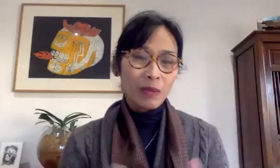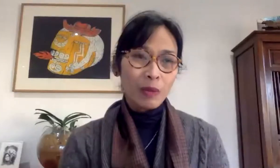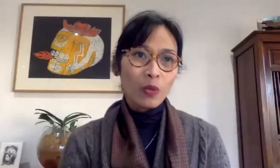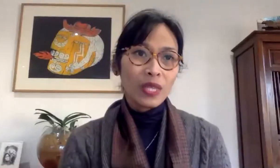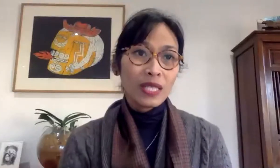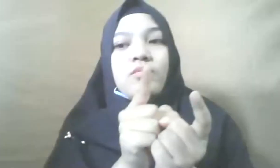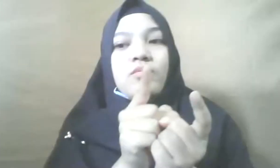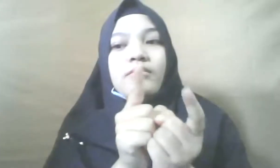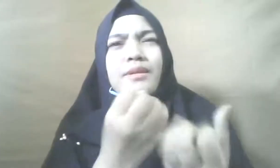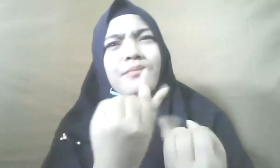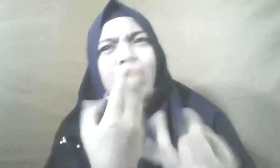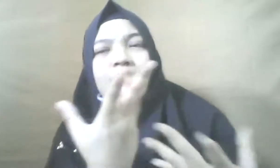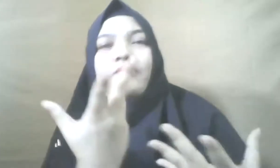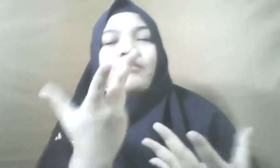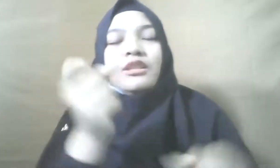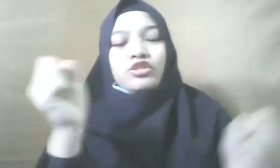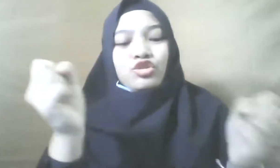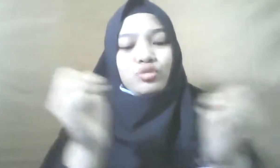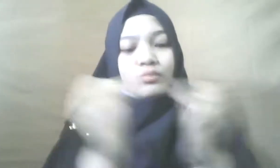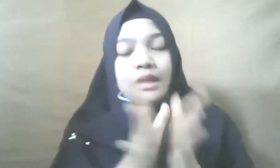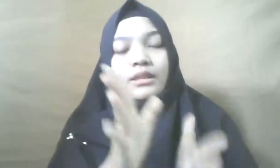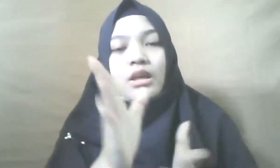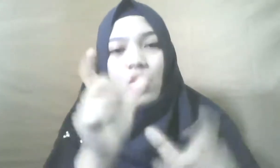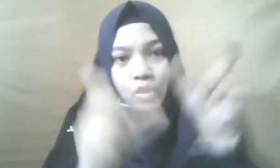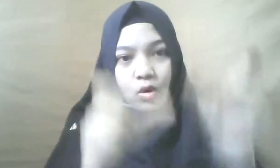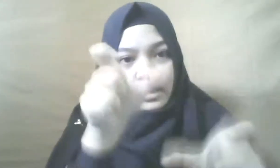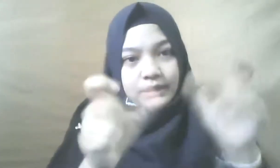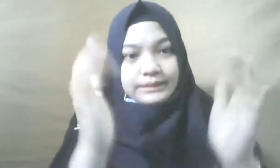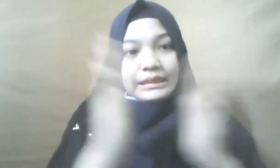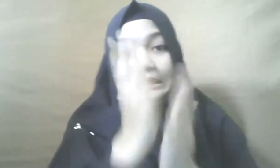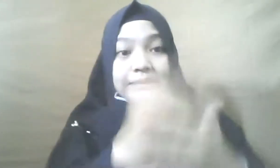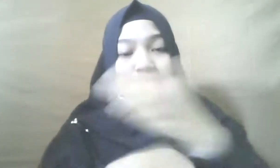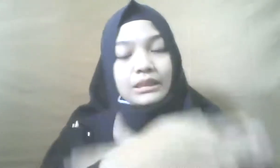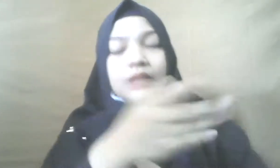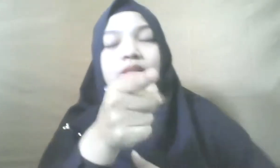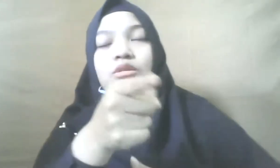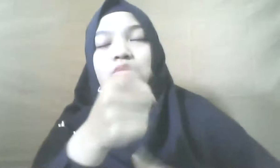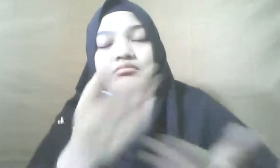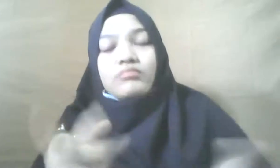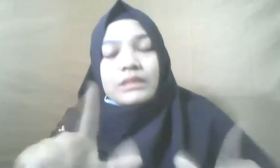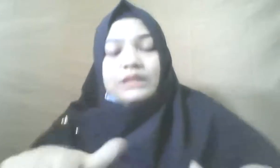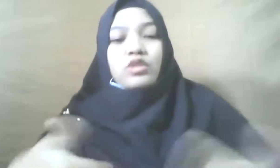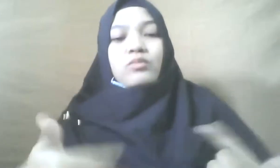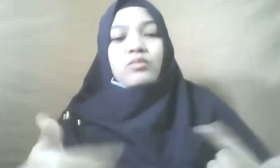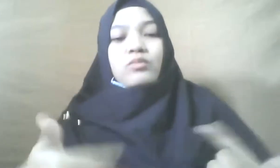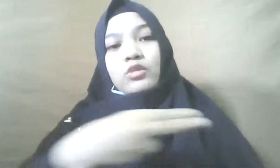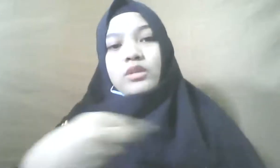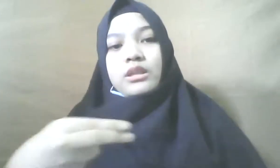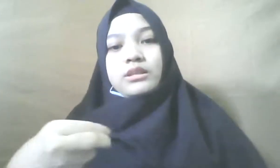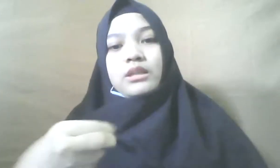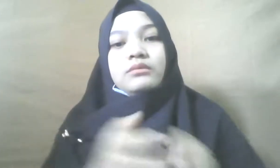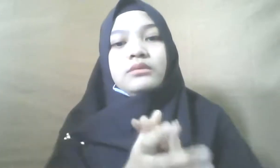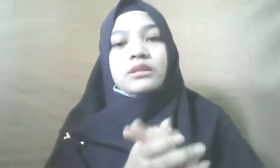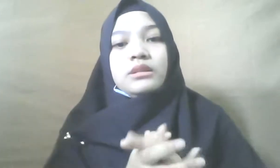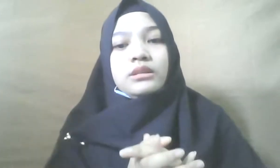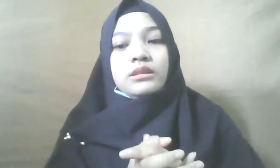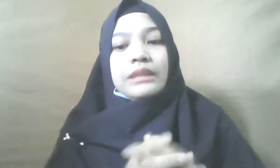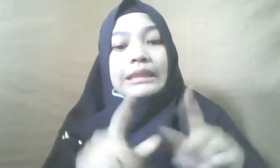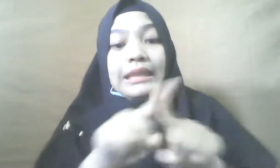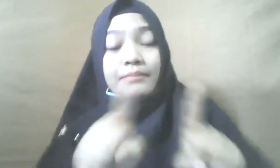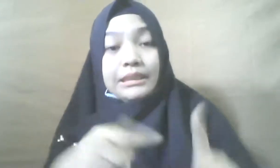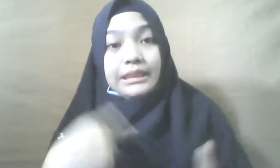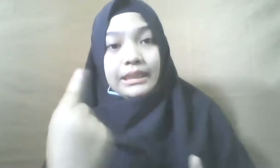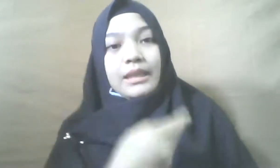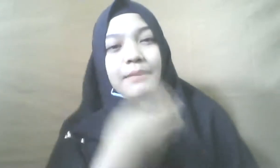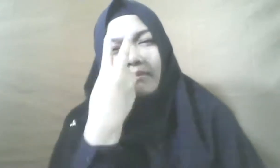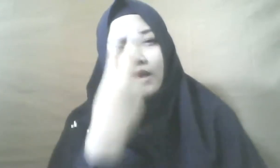many people with disability are actually live in Indonesia or they're in Indonesia. But we are looking at